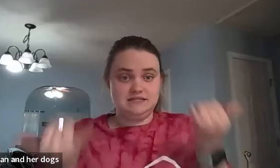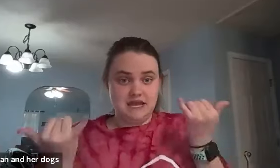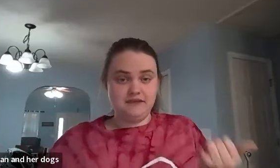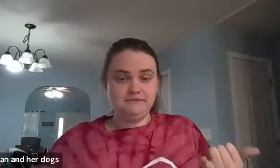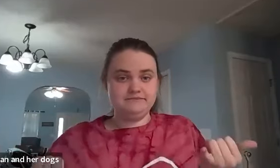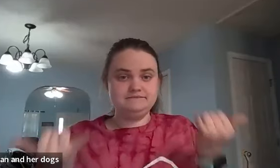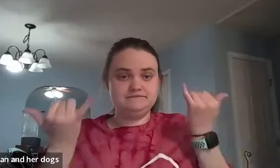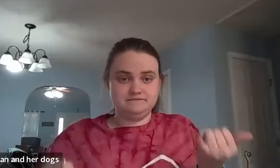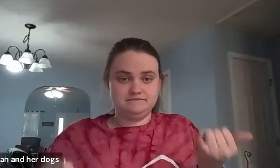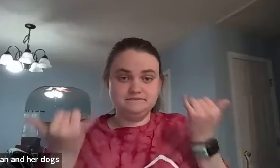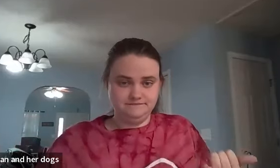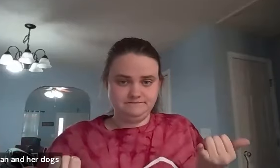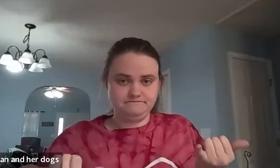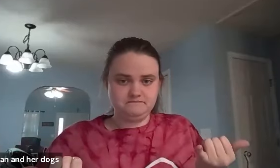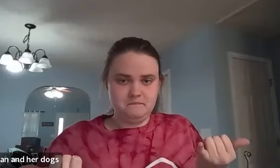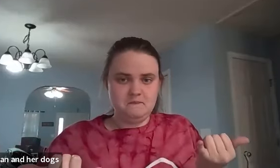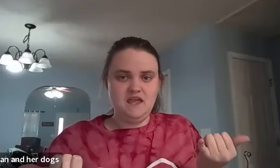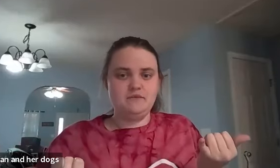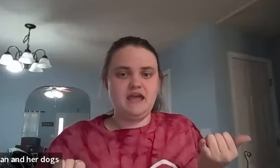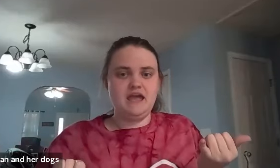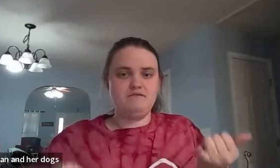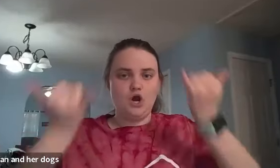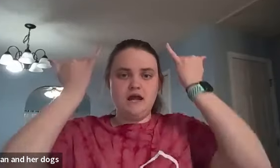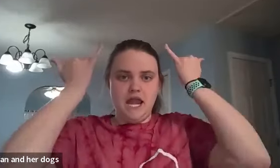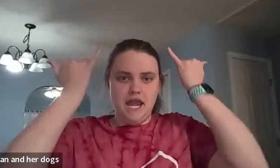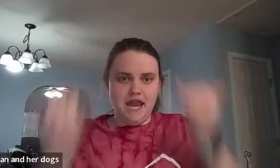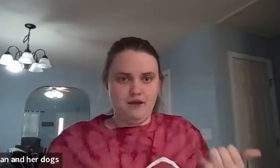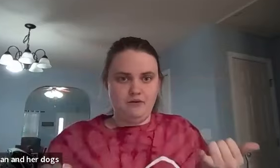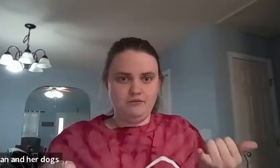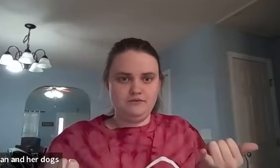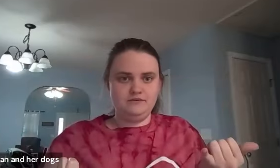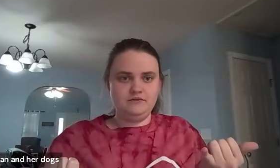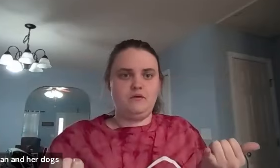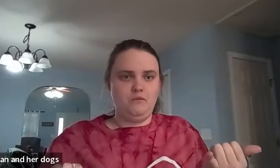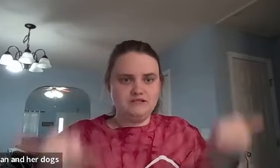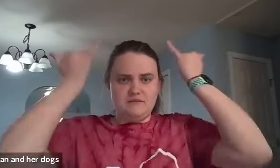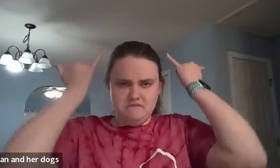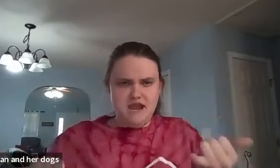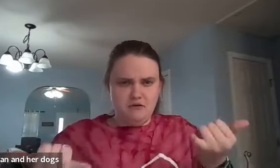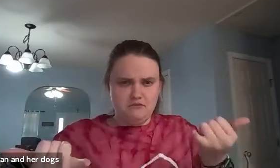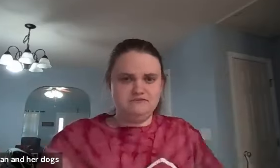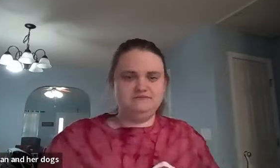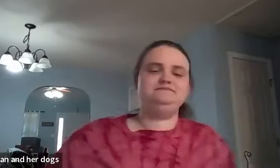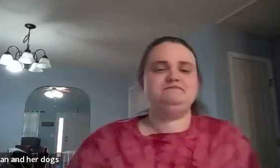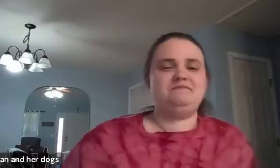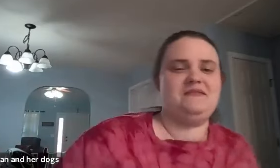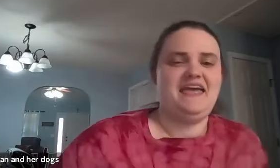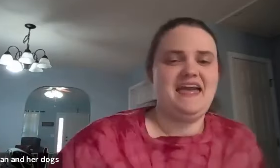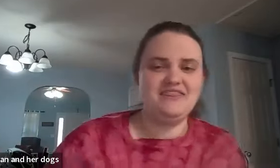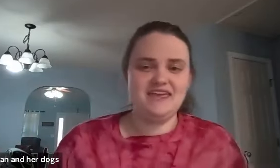today, mm-hmm. And then we have our now, at one time, now. And